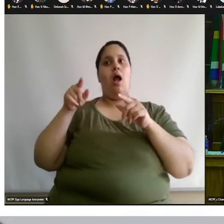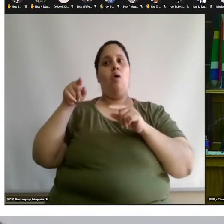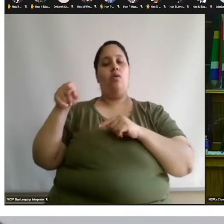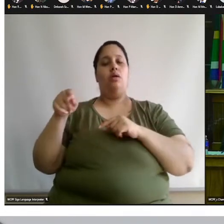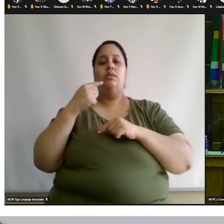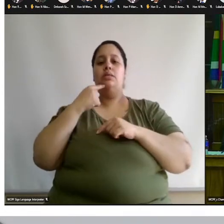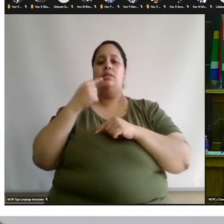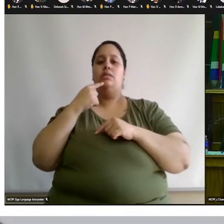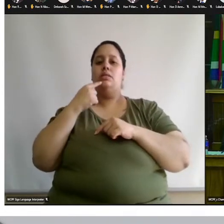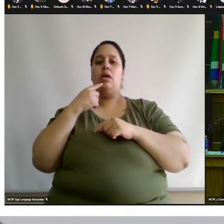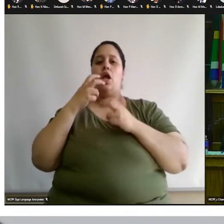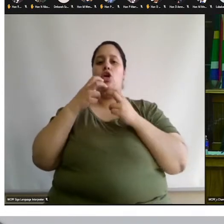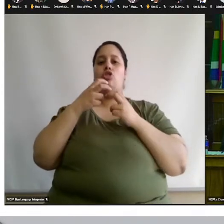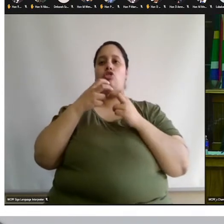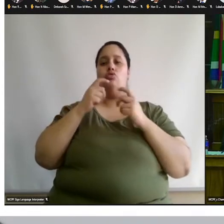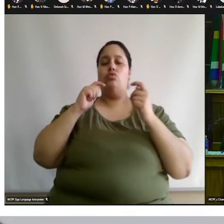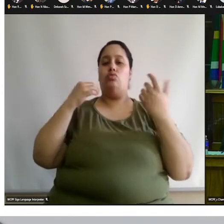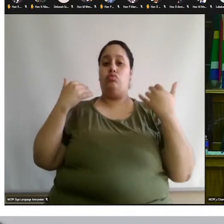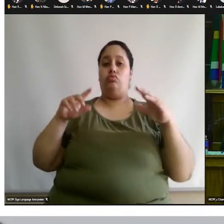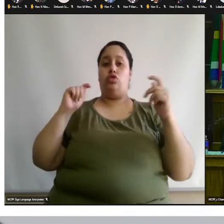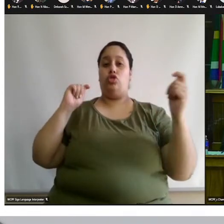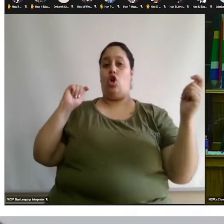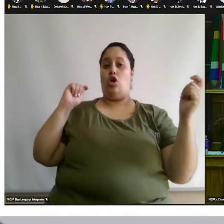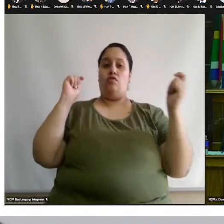to it as a transformative partnership